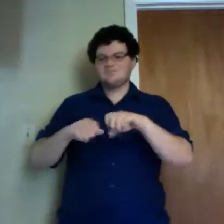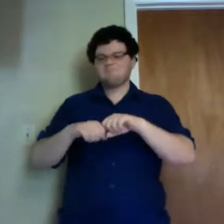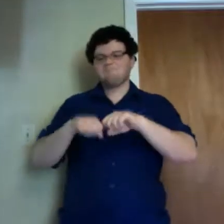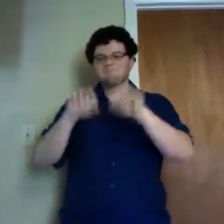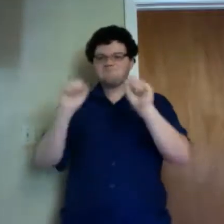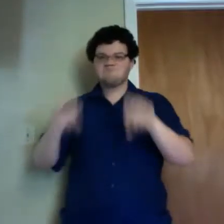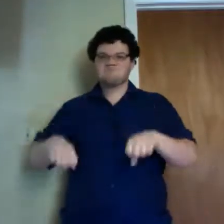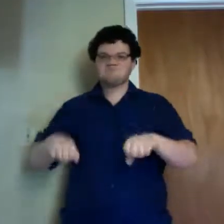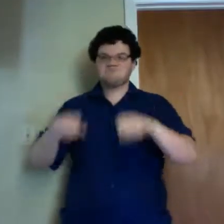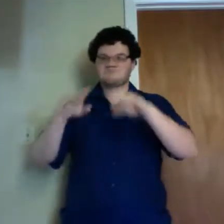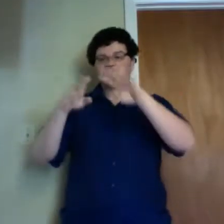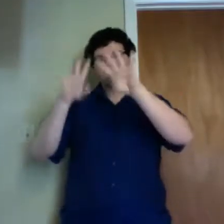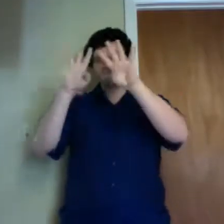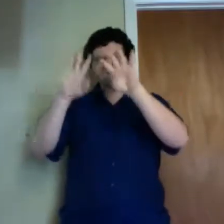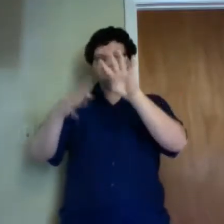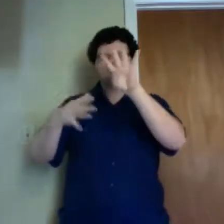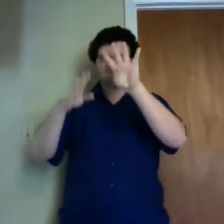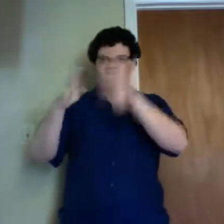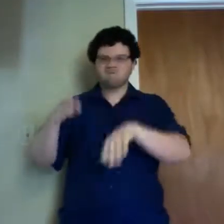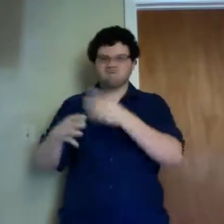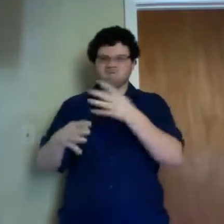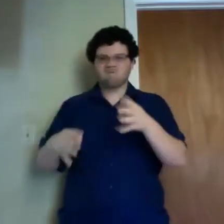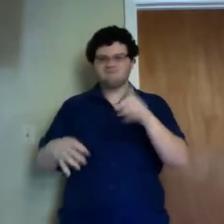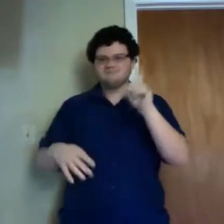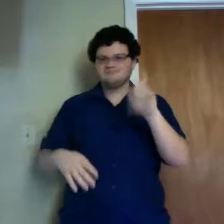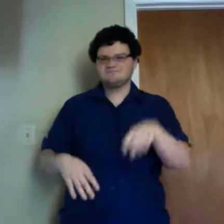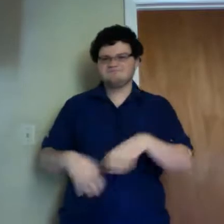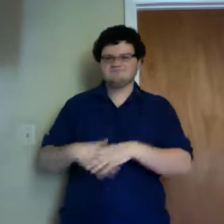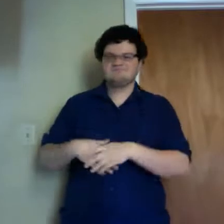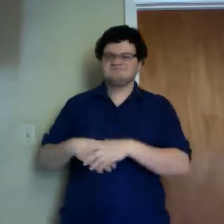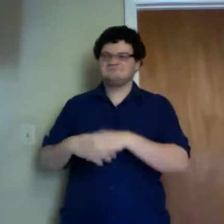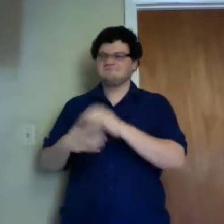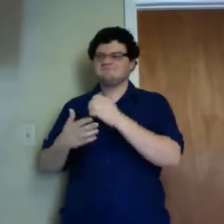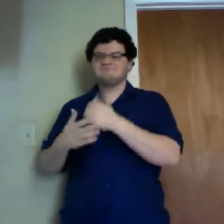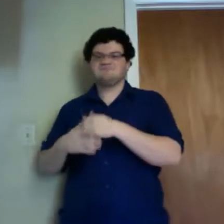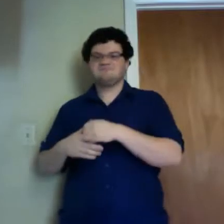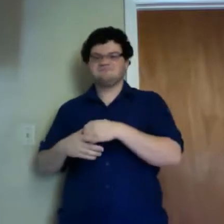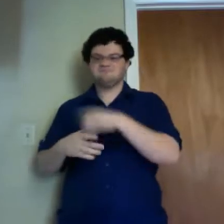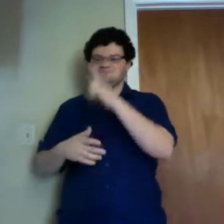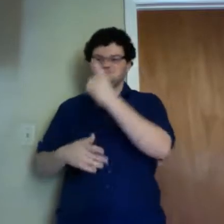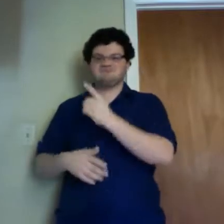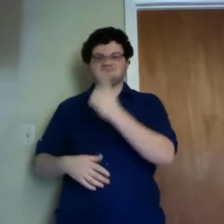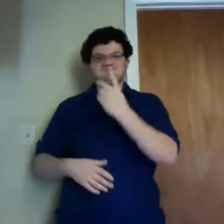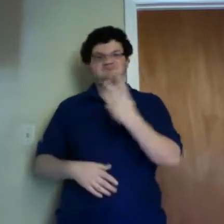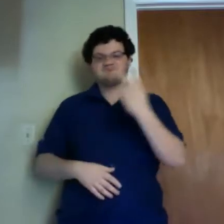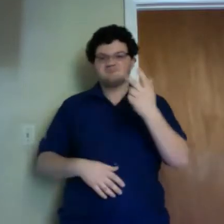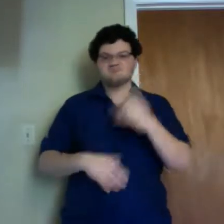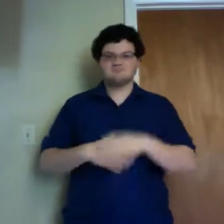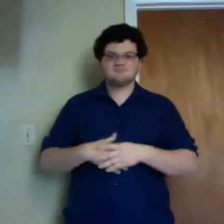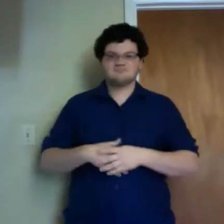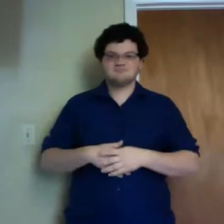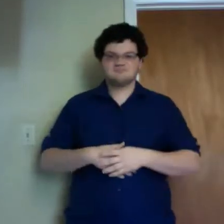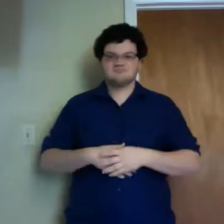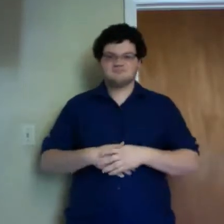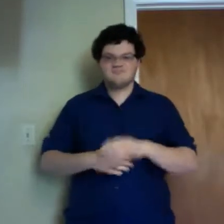the inherent hazards and the risk rating for each. You must also factor in other activities that are carried out